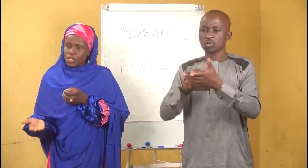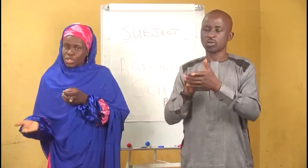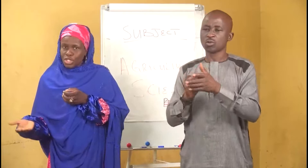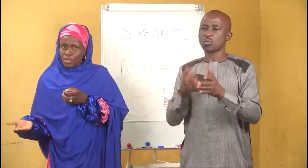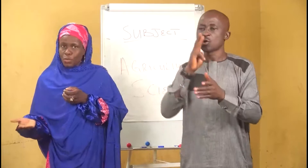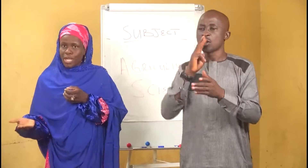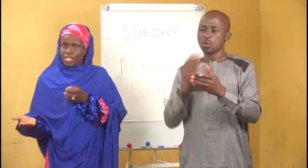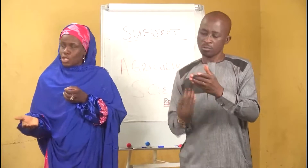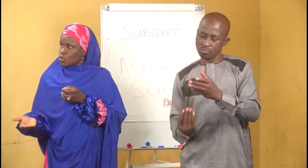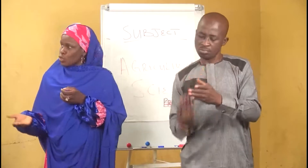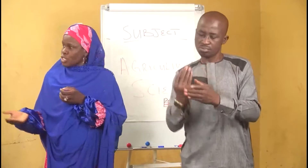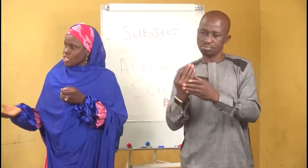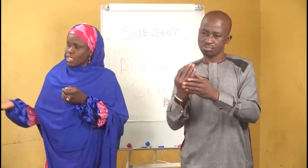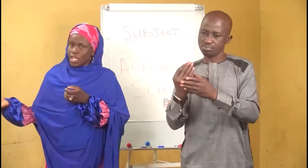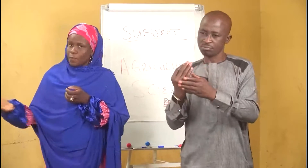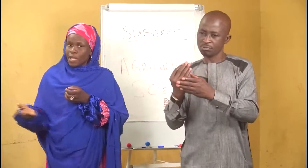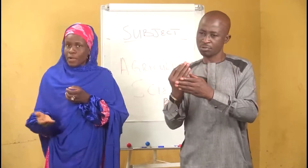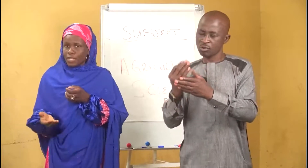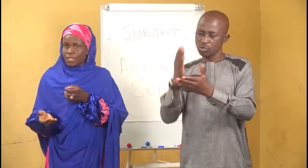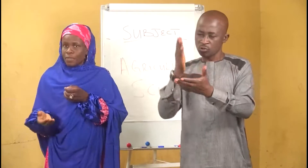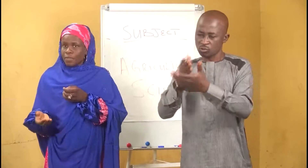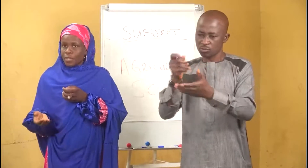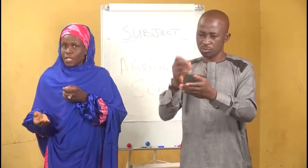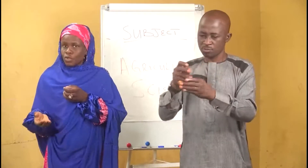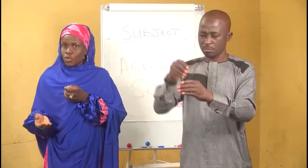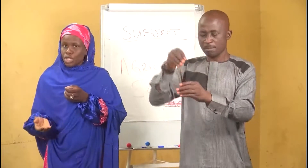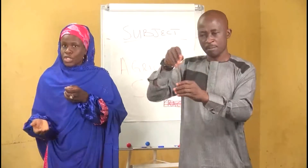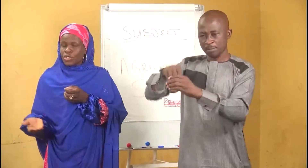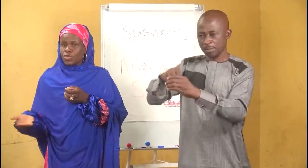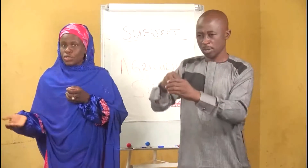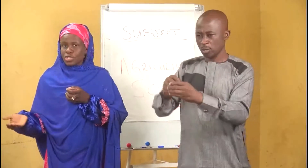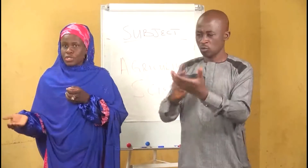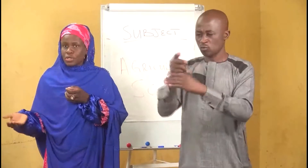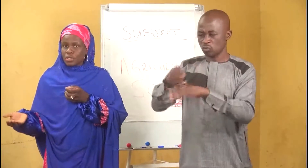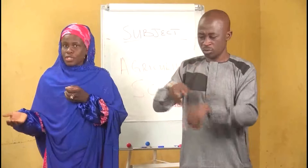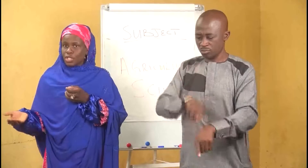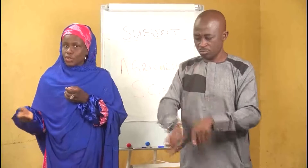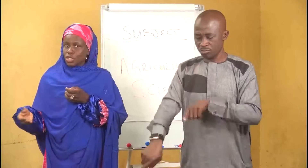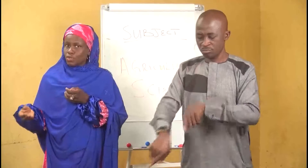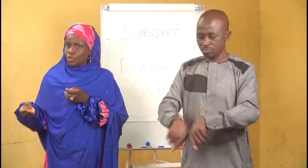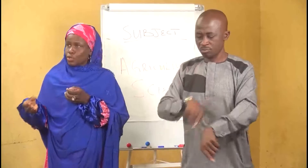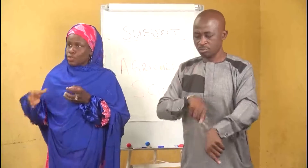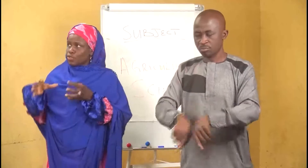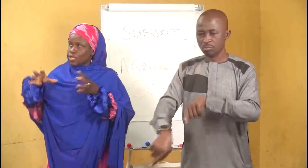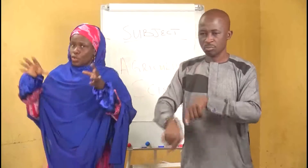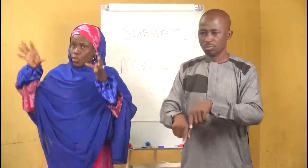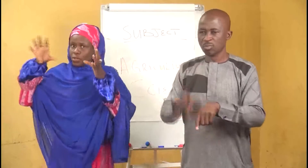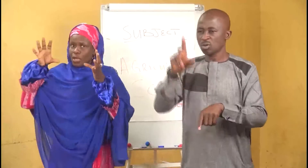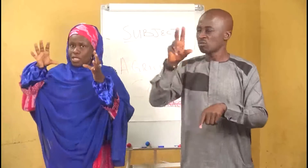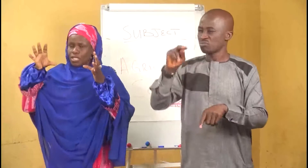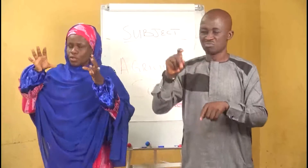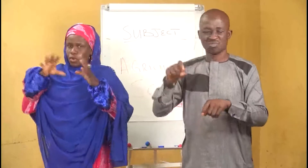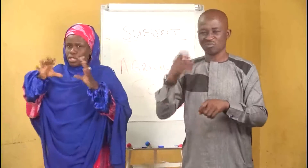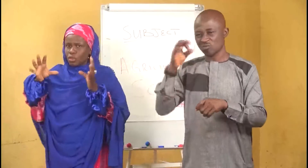will just reach your plant through the capillary, through its roots. There is no need for you to fix your